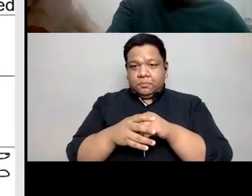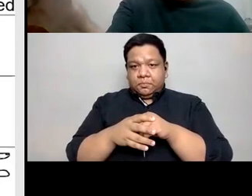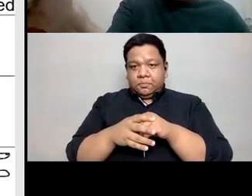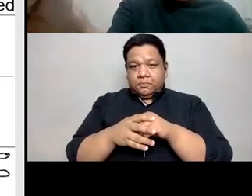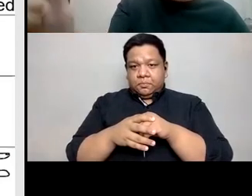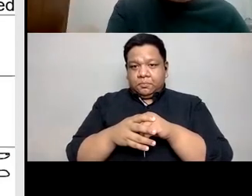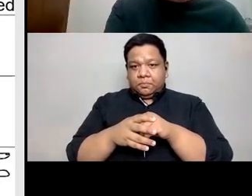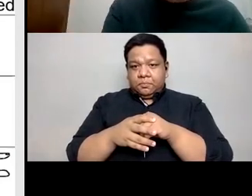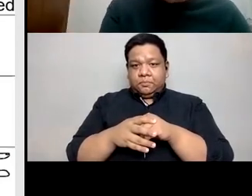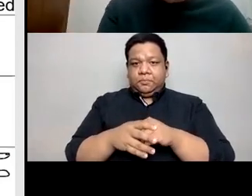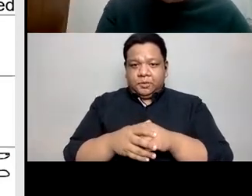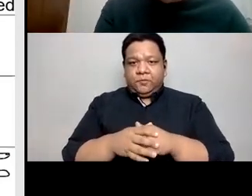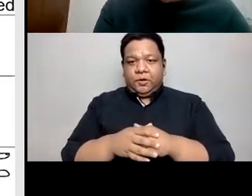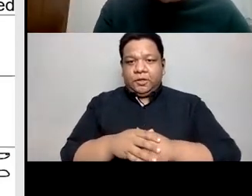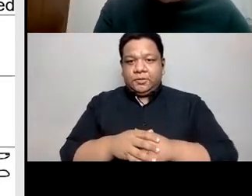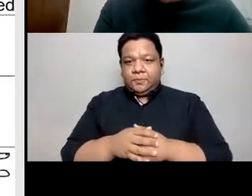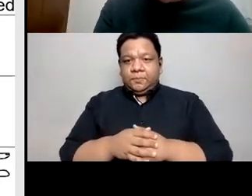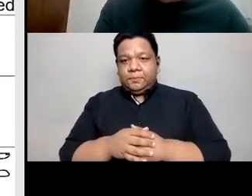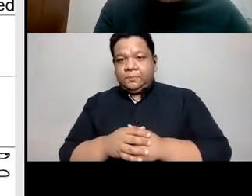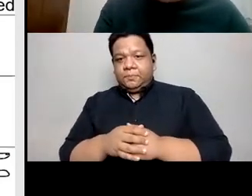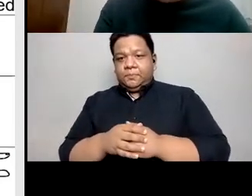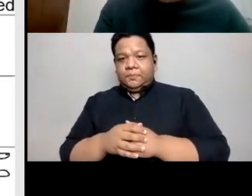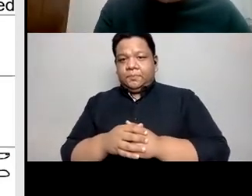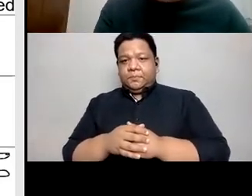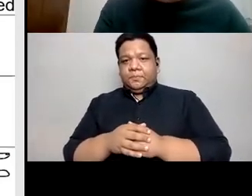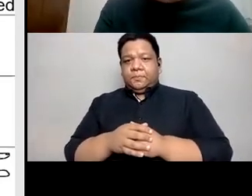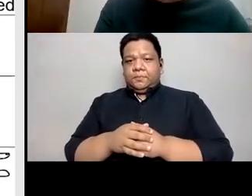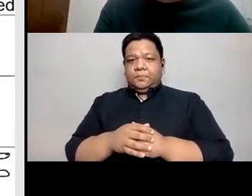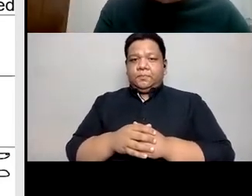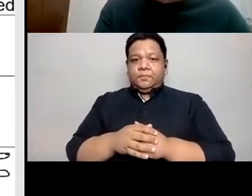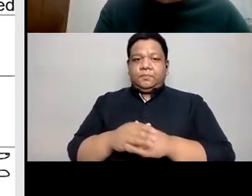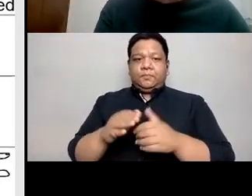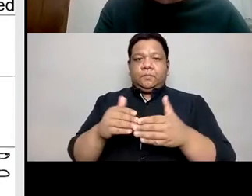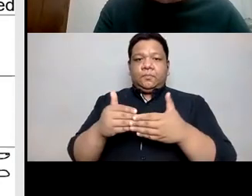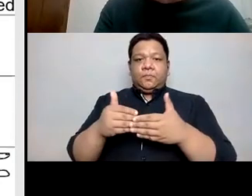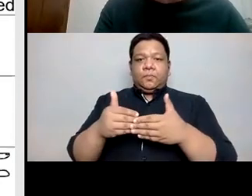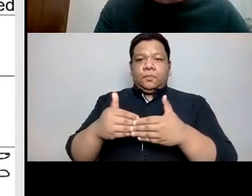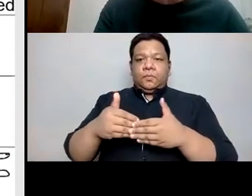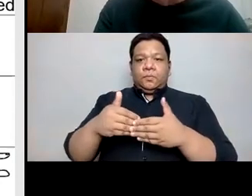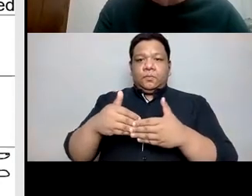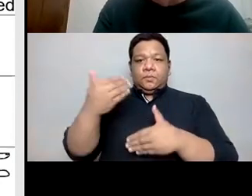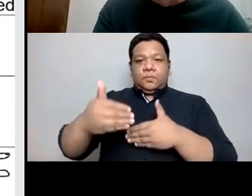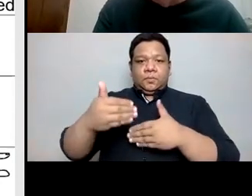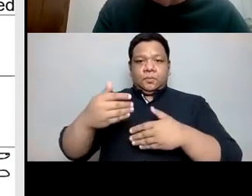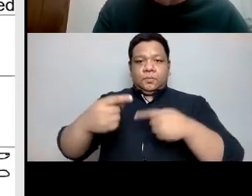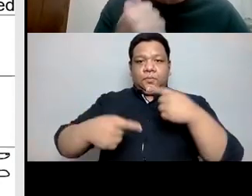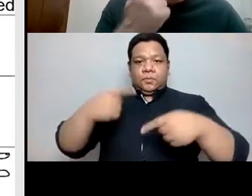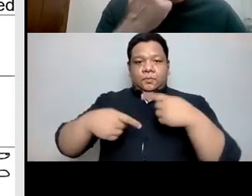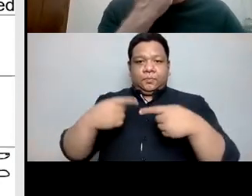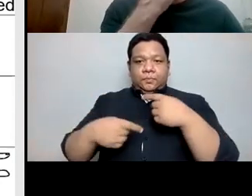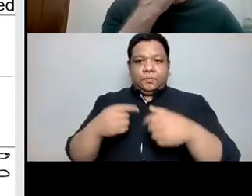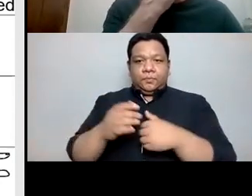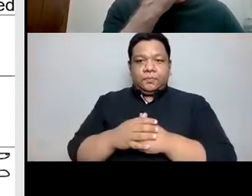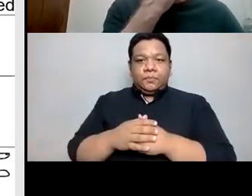Right? Different, yes. So we go to the next sign, which